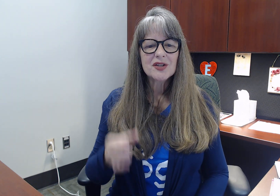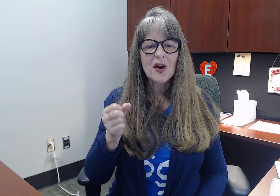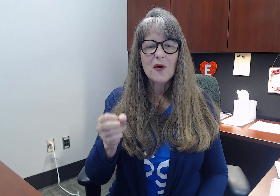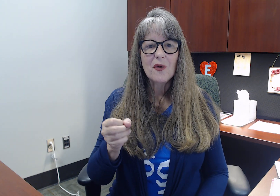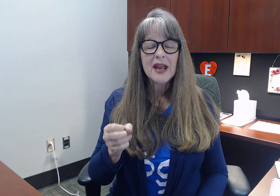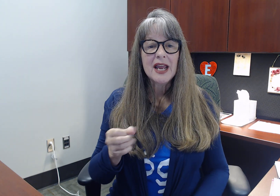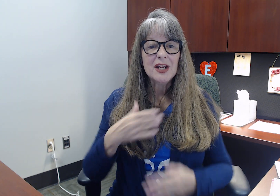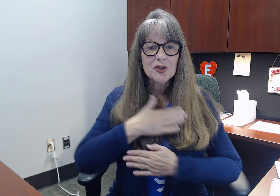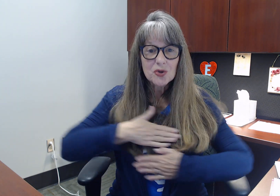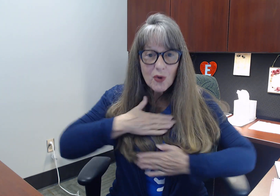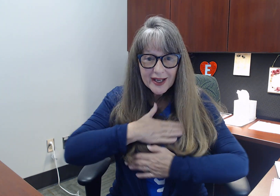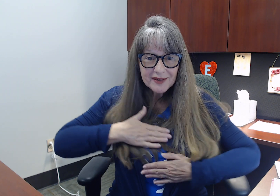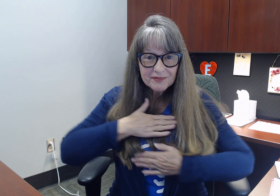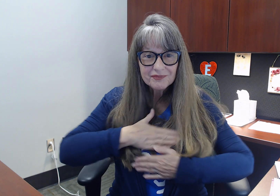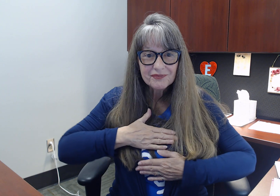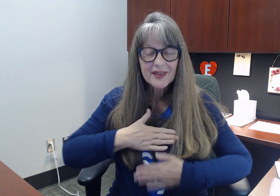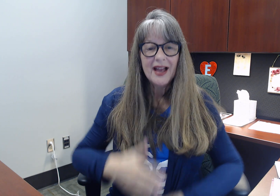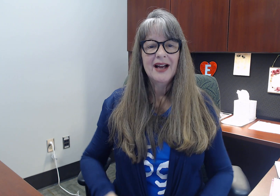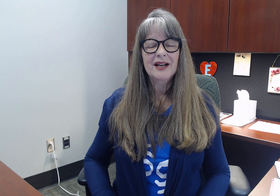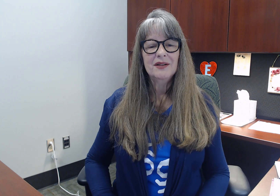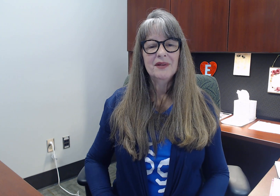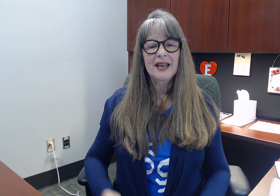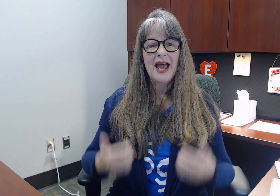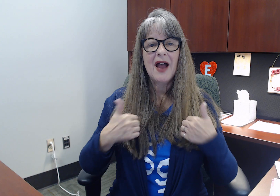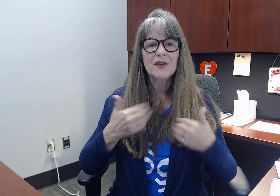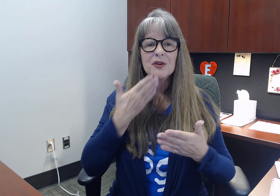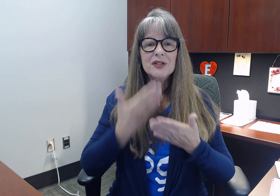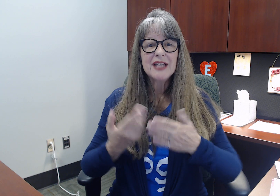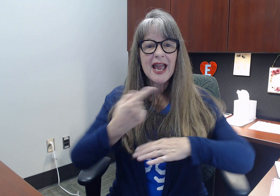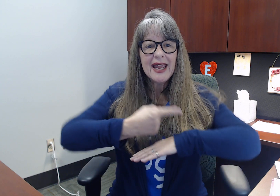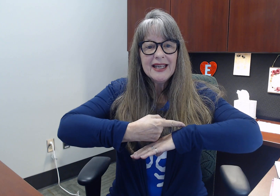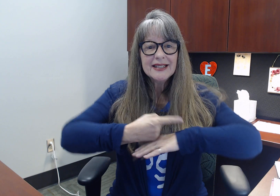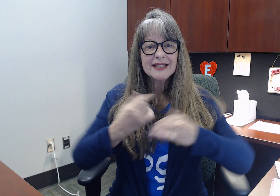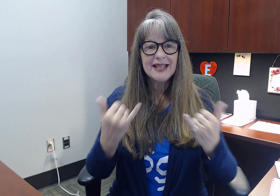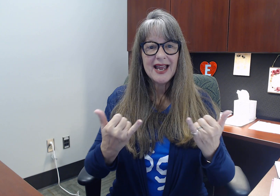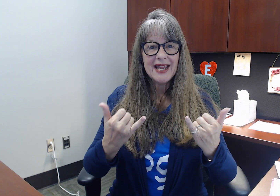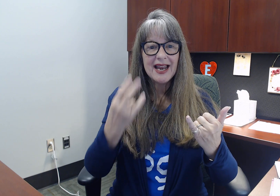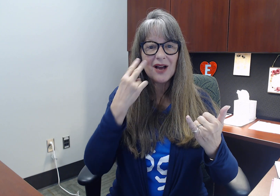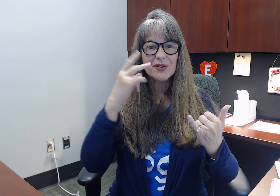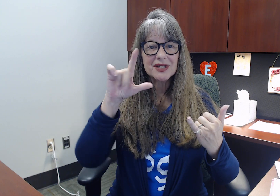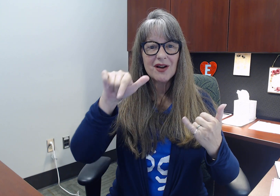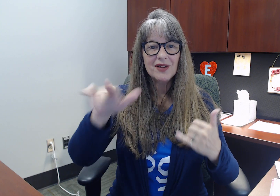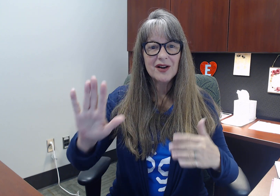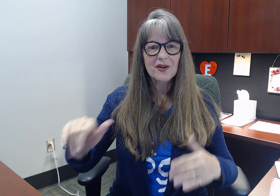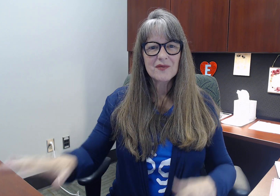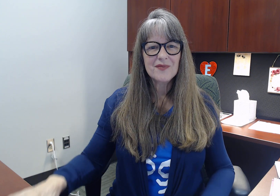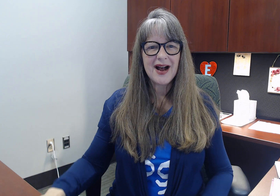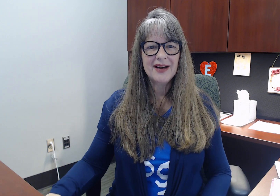So enjoy and have a good day today, and I will see y'all later. Bye.